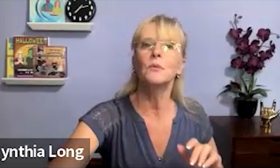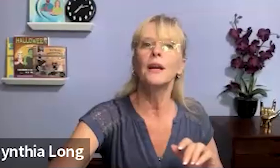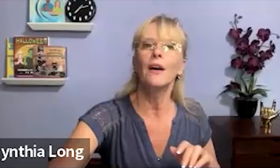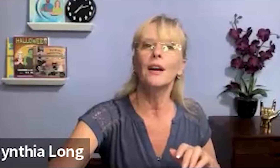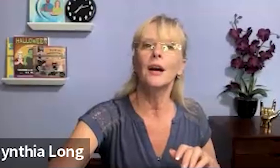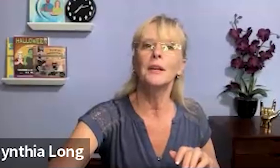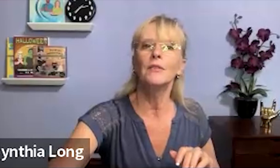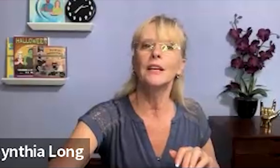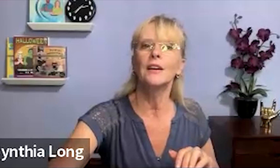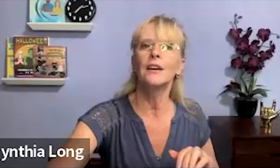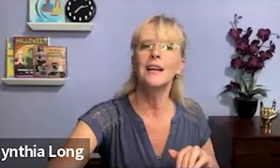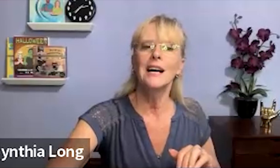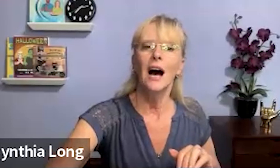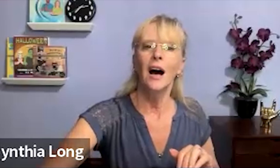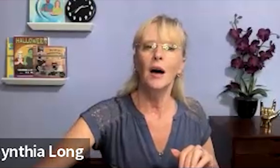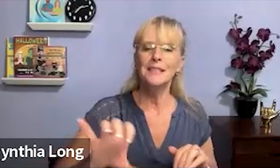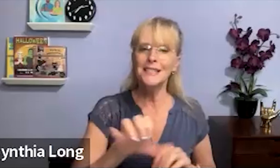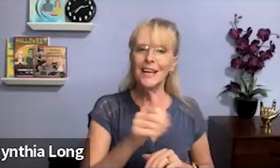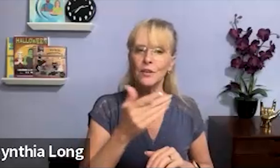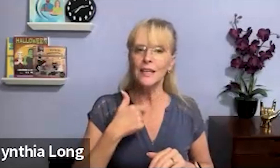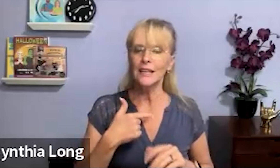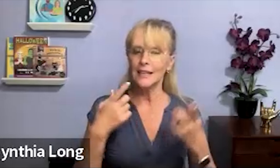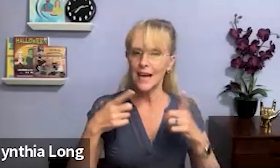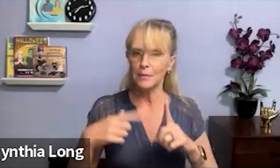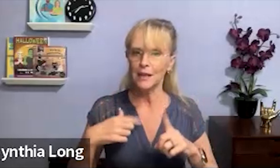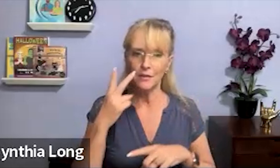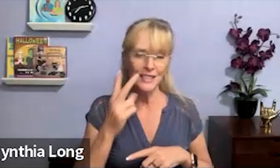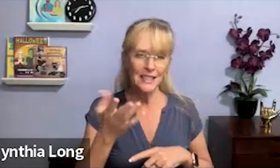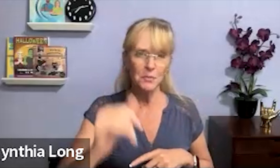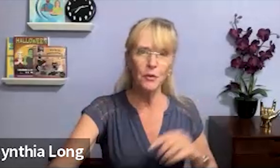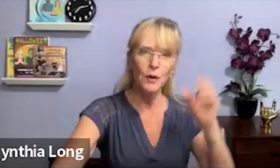we are coming over here. This is the other thing that's happening. Have you seen this before?